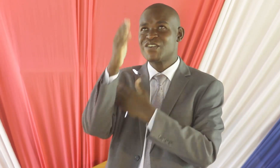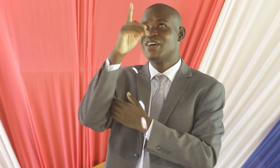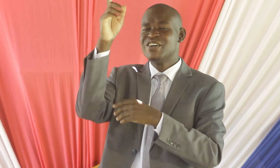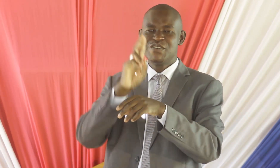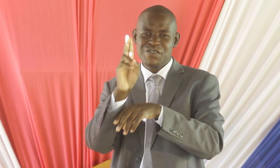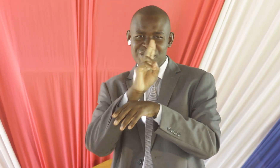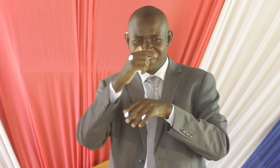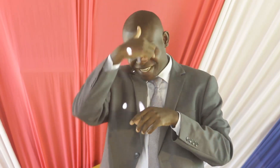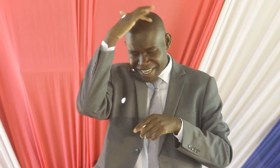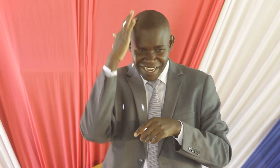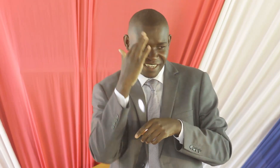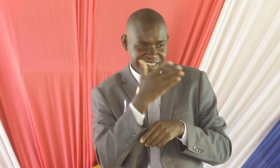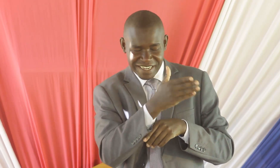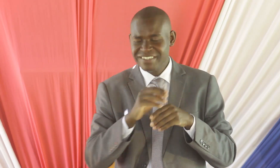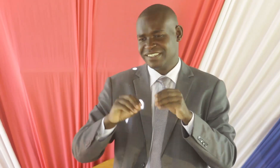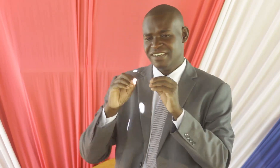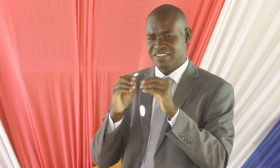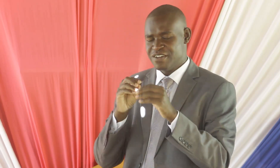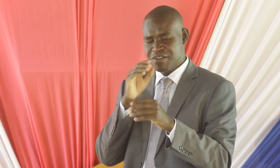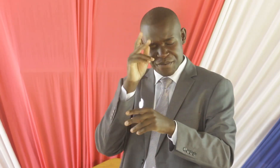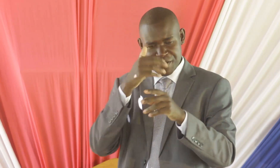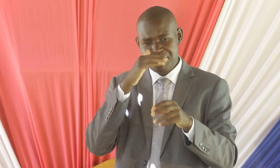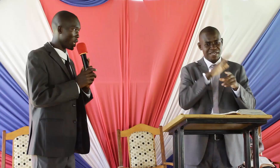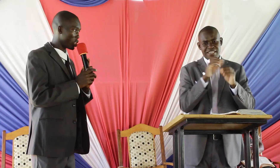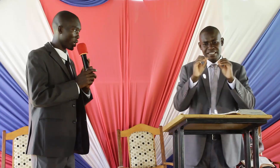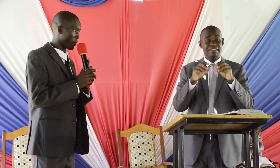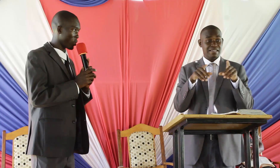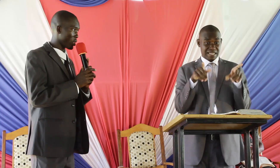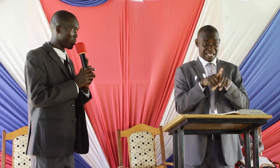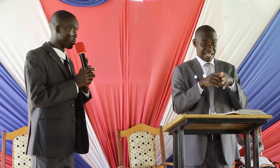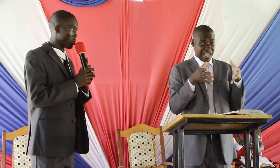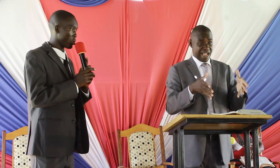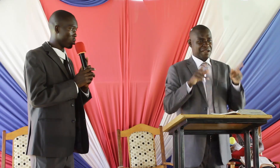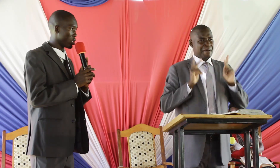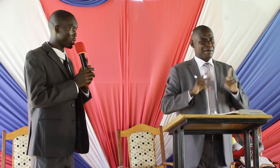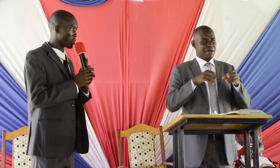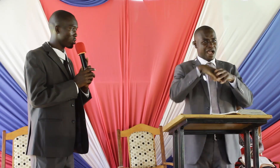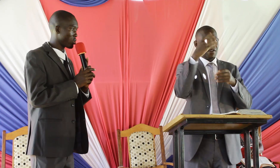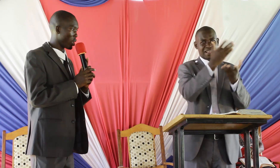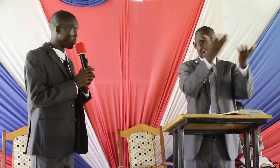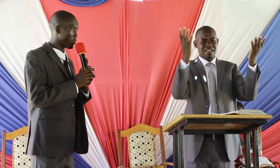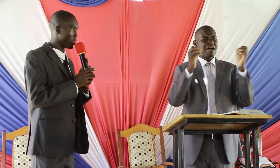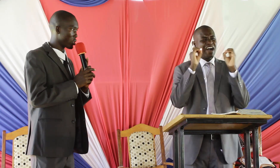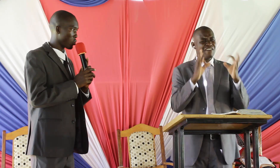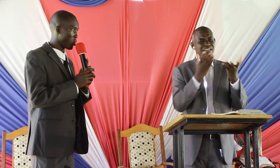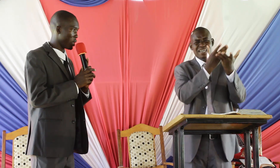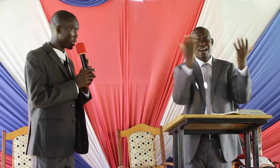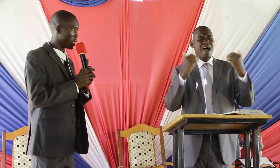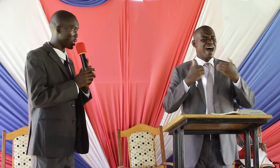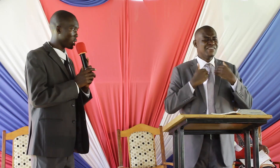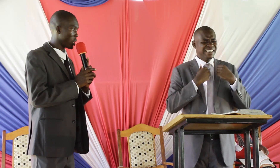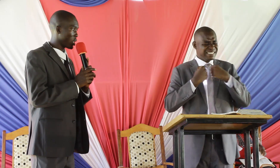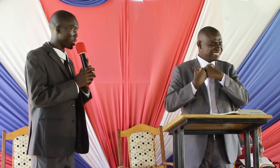but nobody to help. But thank God, God used Prophet Elisha just to save this